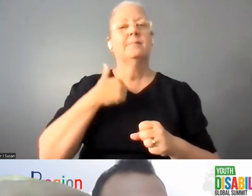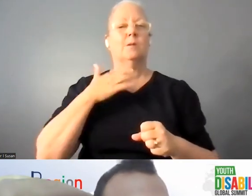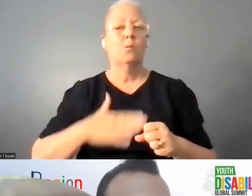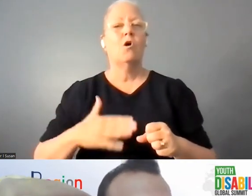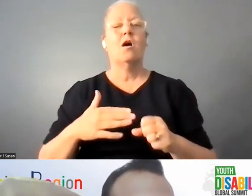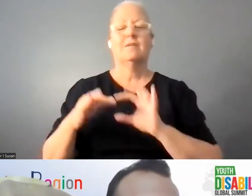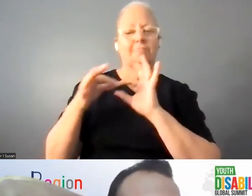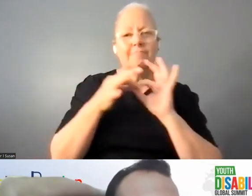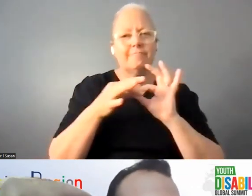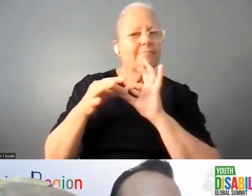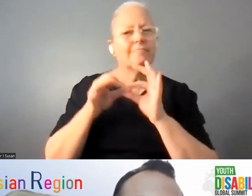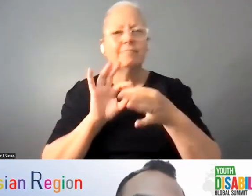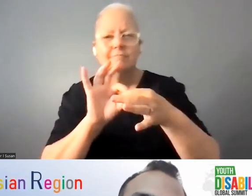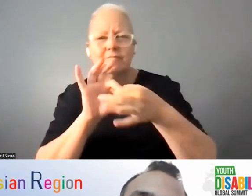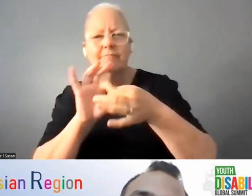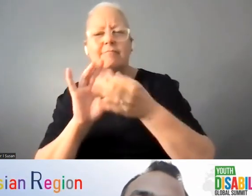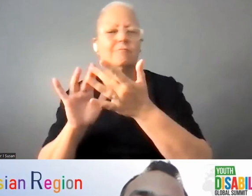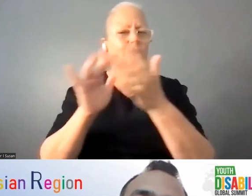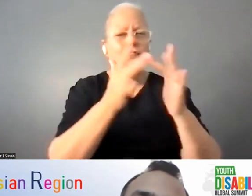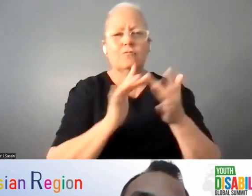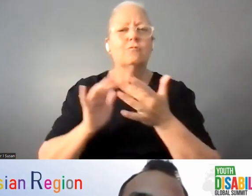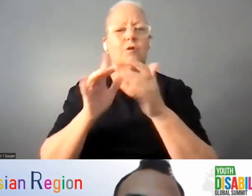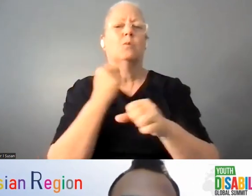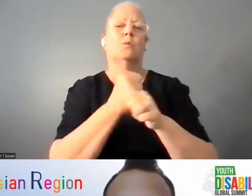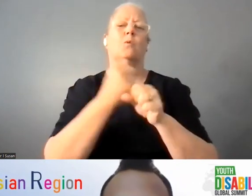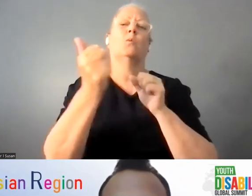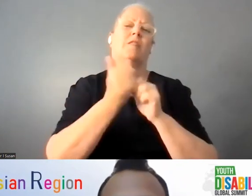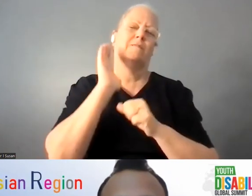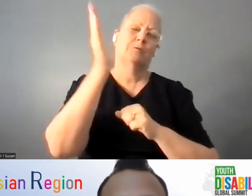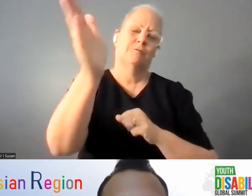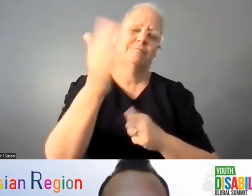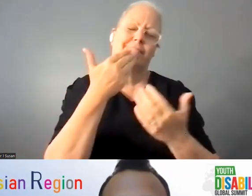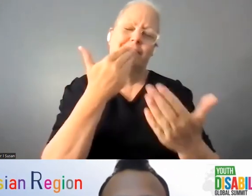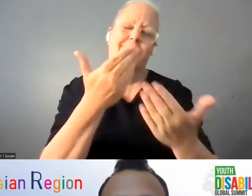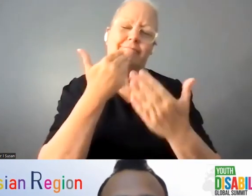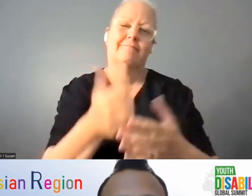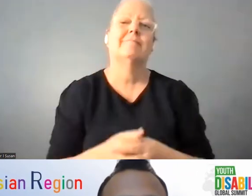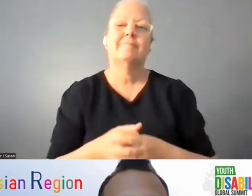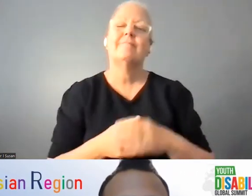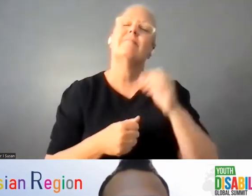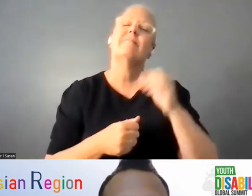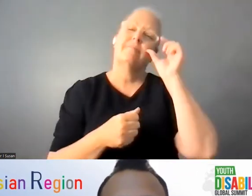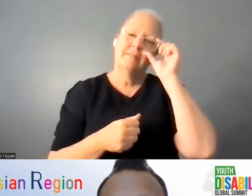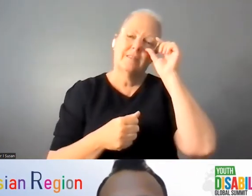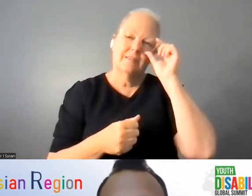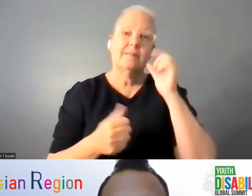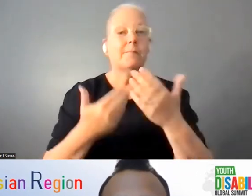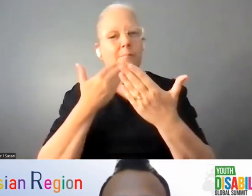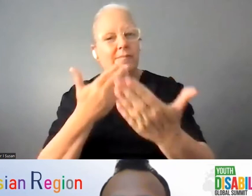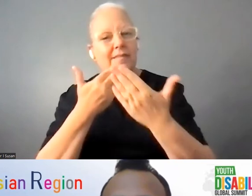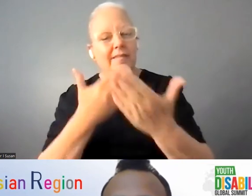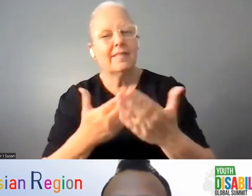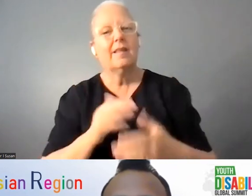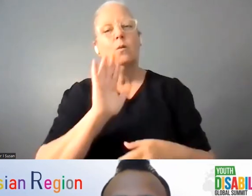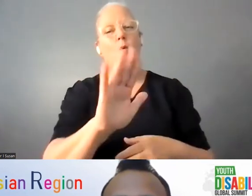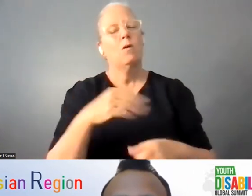connection and working together in the times to come. Thank you so much. Thank you, Ms. Lina Prasad. I really appreciate your hard work and